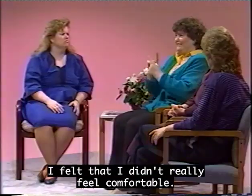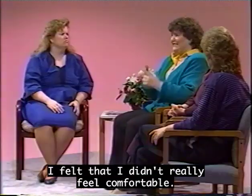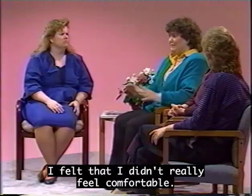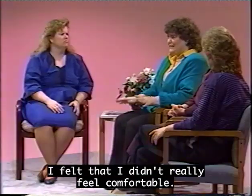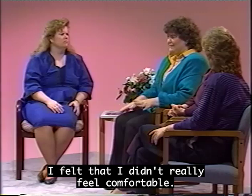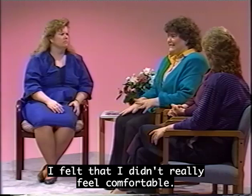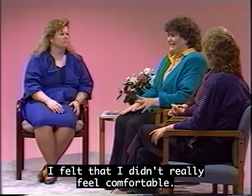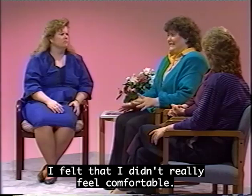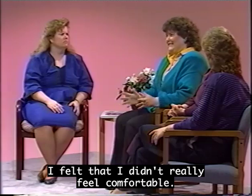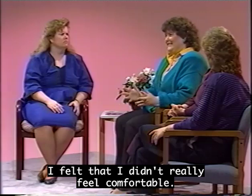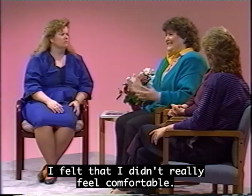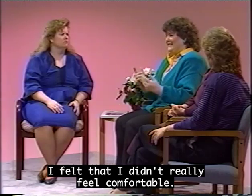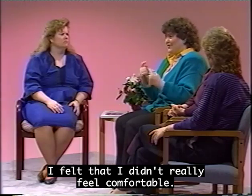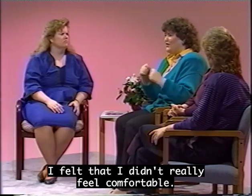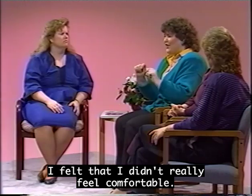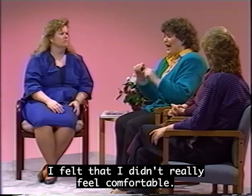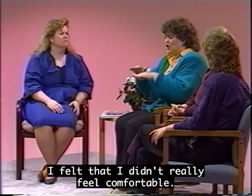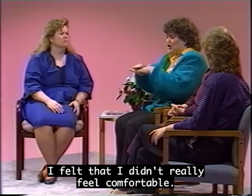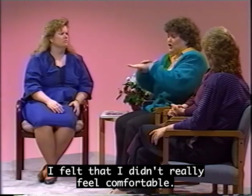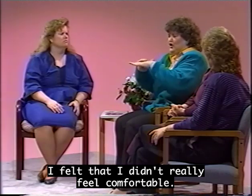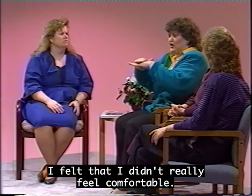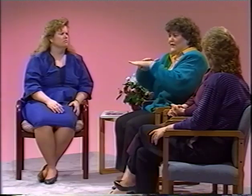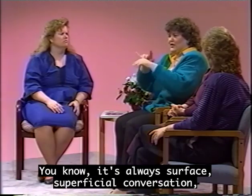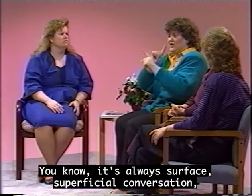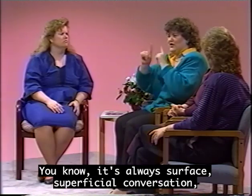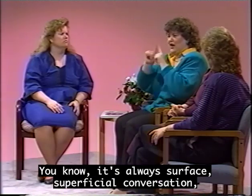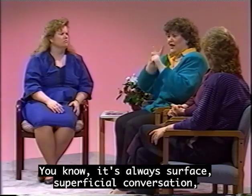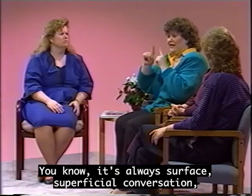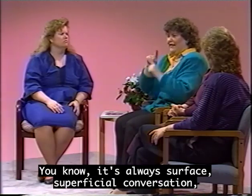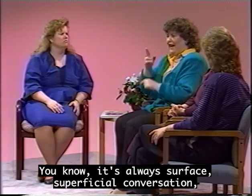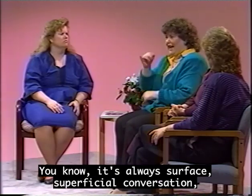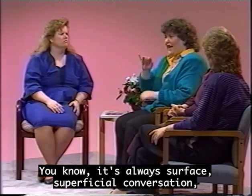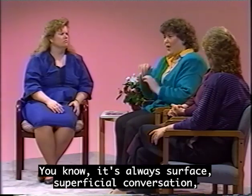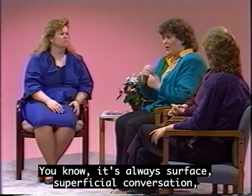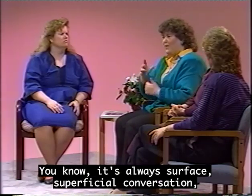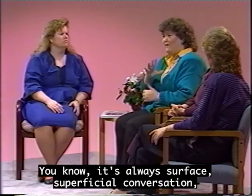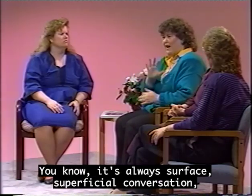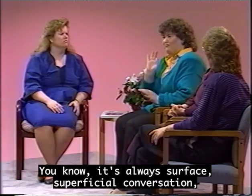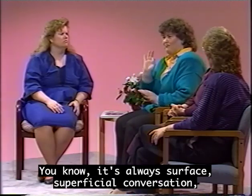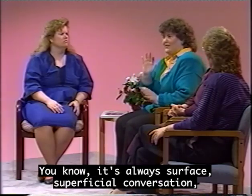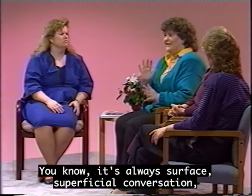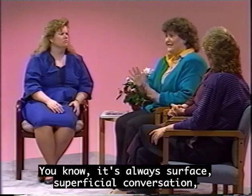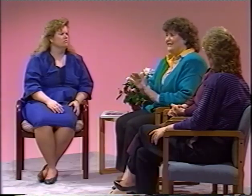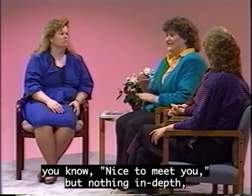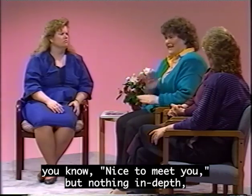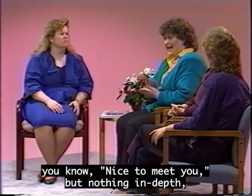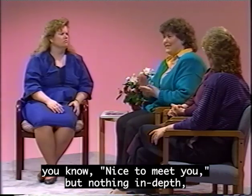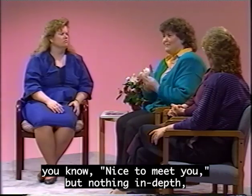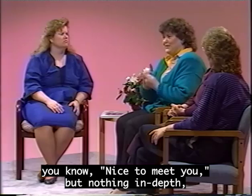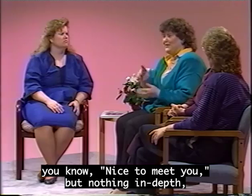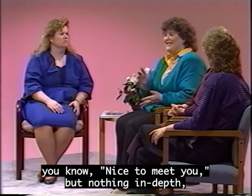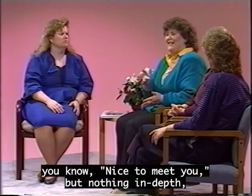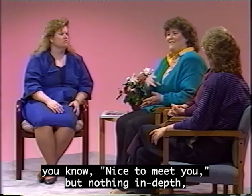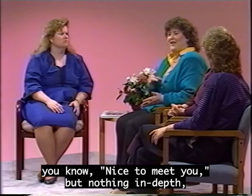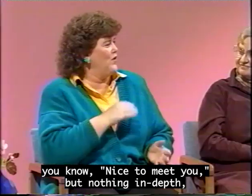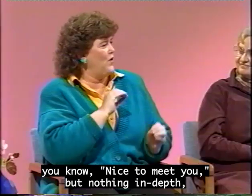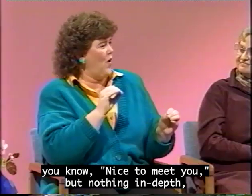I felt that I didn't really feel comfortable. It's always surface, superficial conversation, nice to